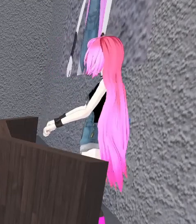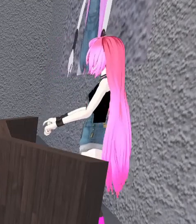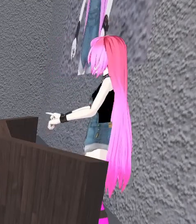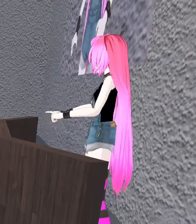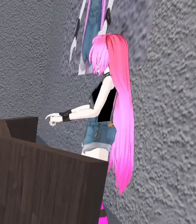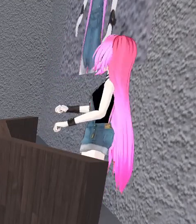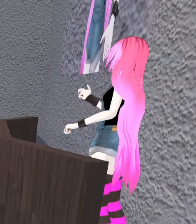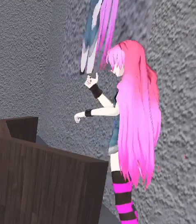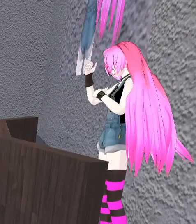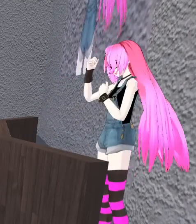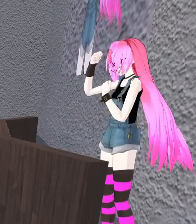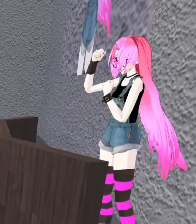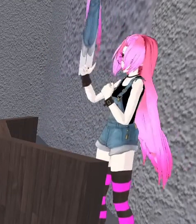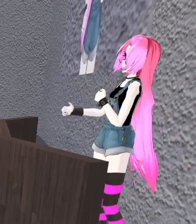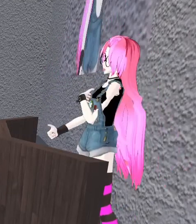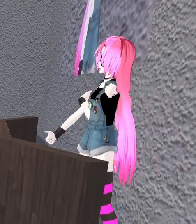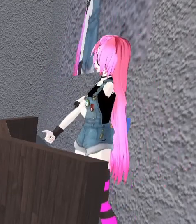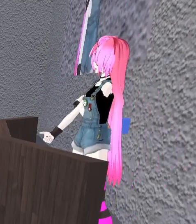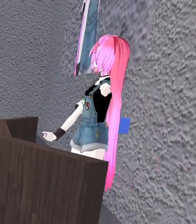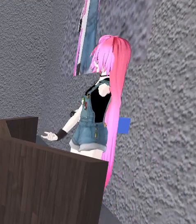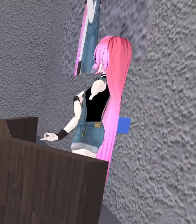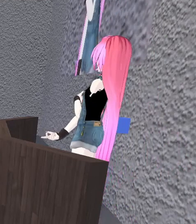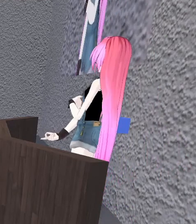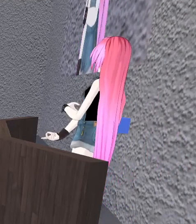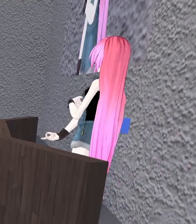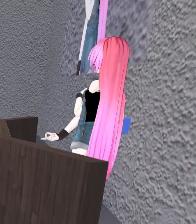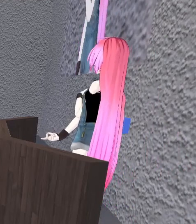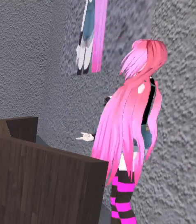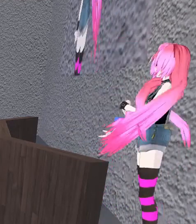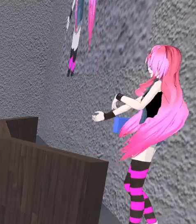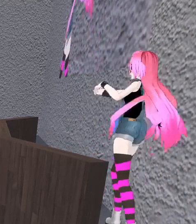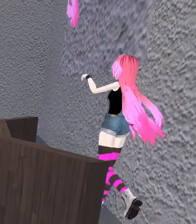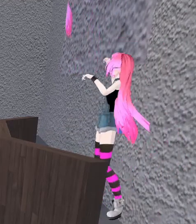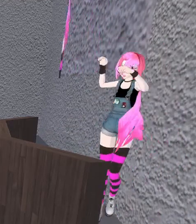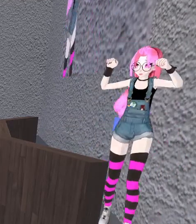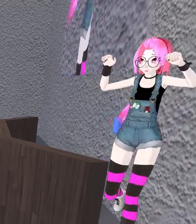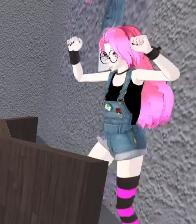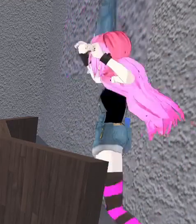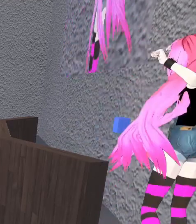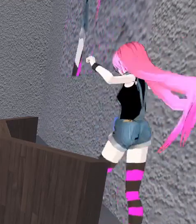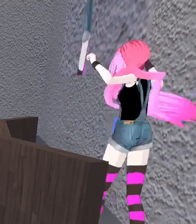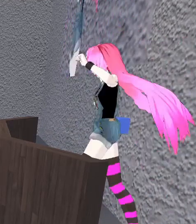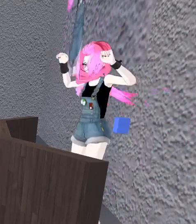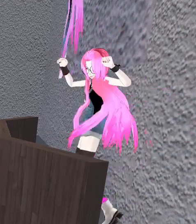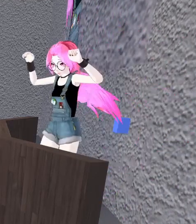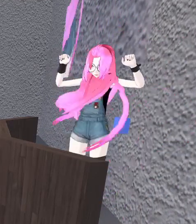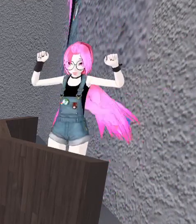The only thing. Oh no, I shouldn't say that. The only thing Adorable is what she is. You're sick, but No! you're still here. Yeah. Thank you. I'm